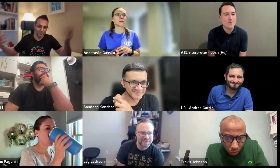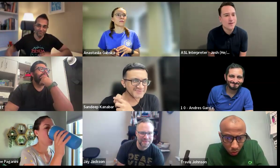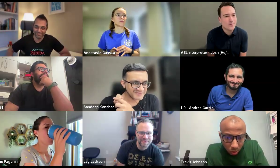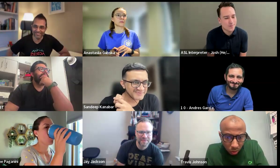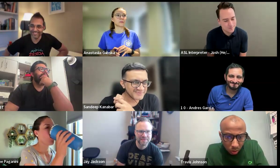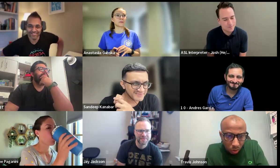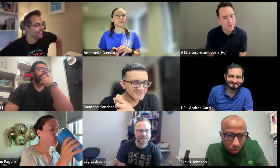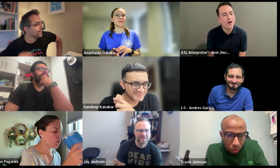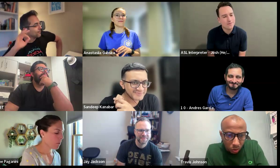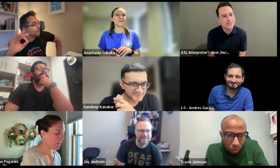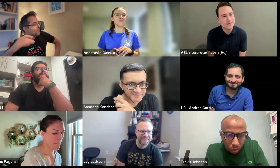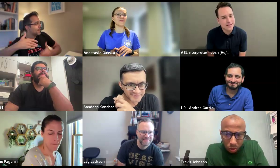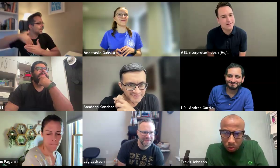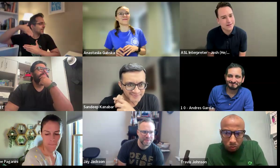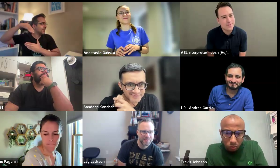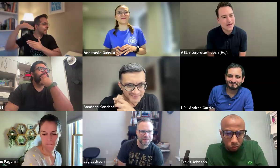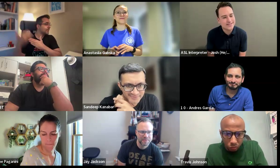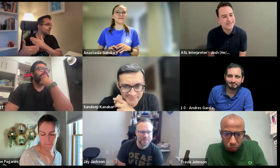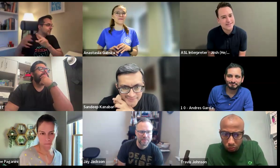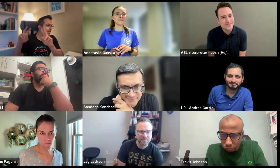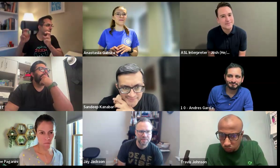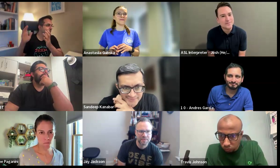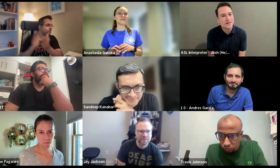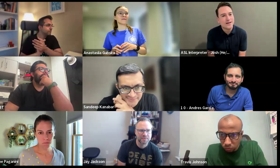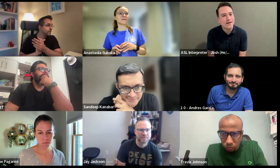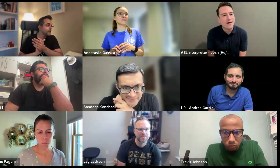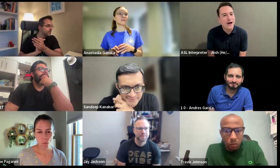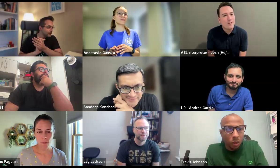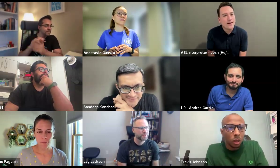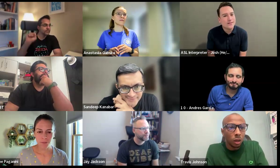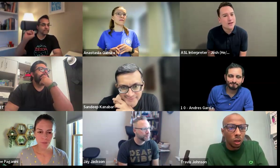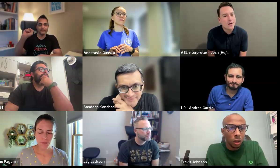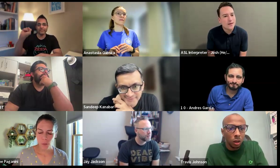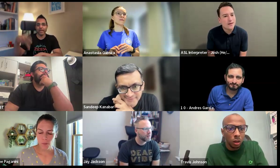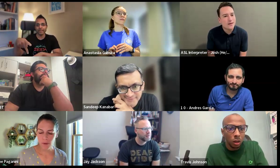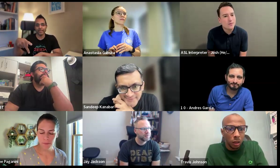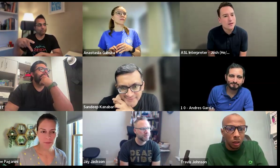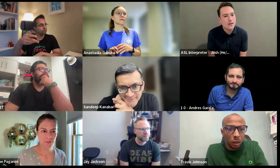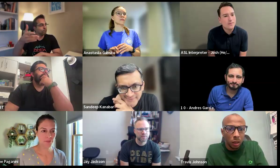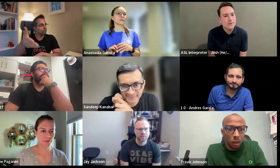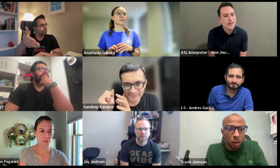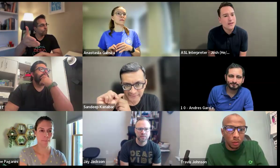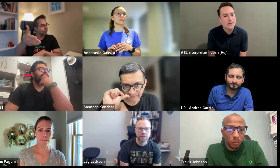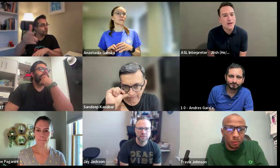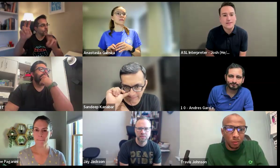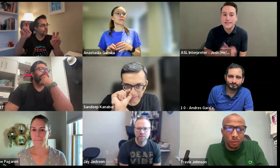not been a part of this meeting in the past. Our next topic would be